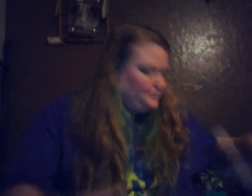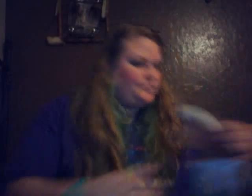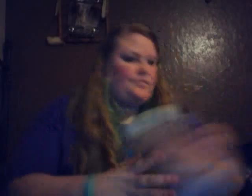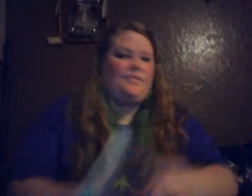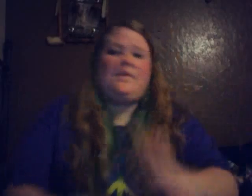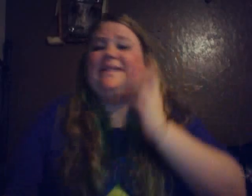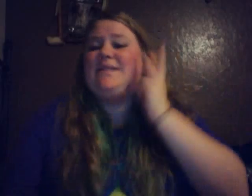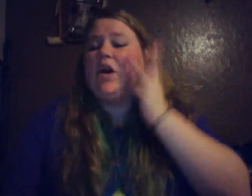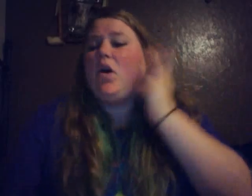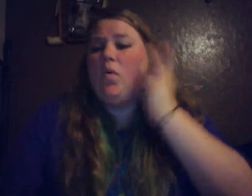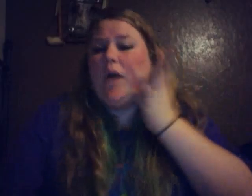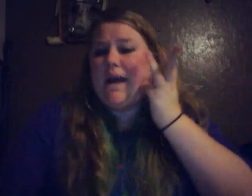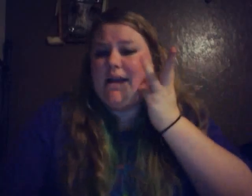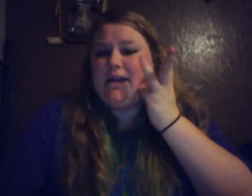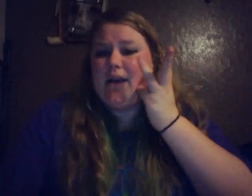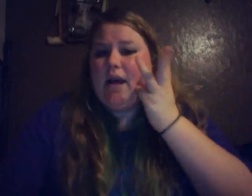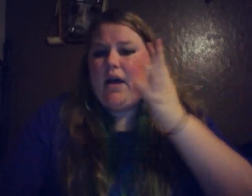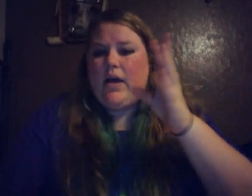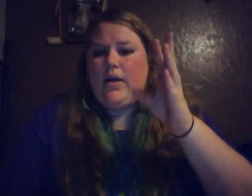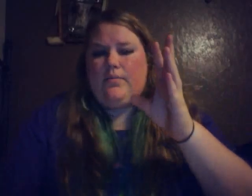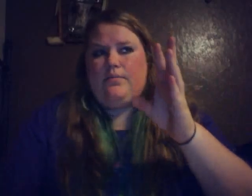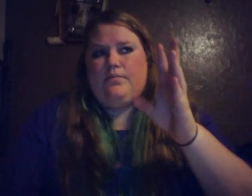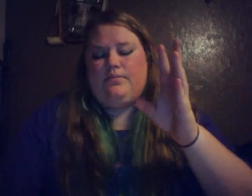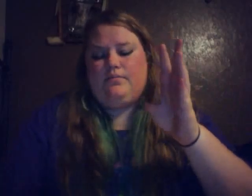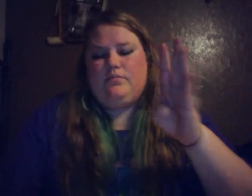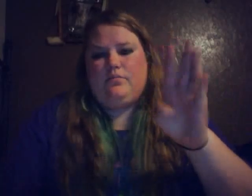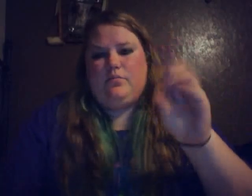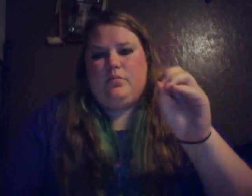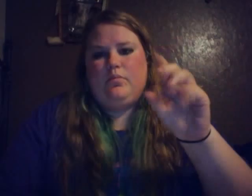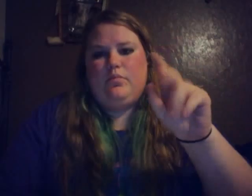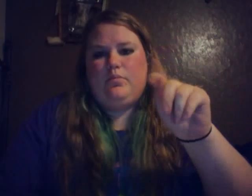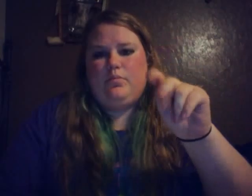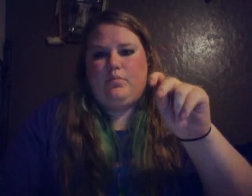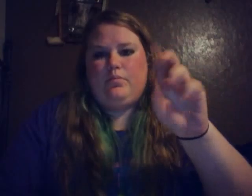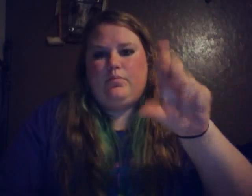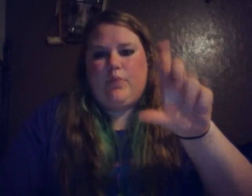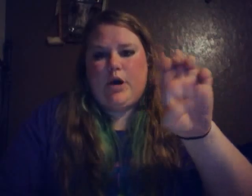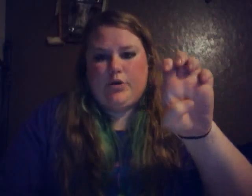A wine bottle